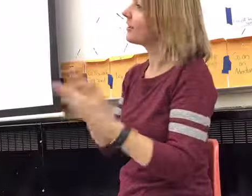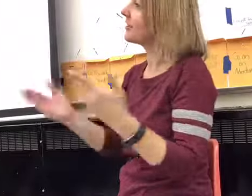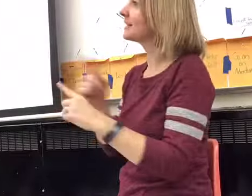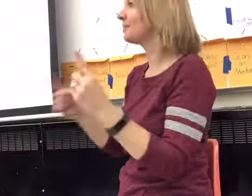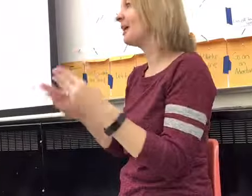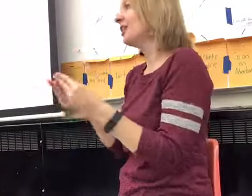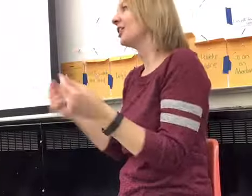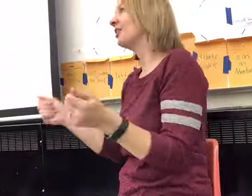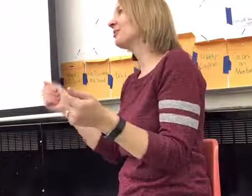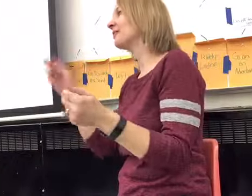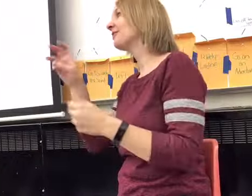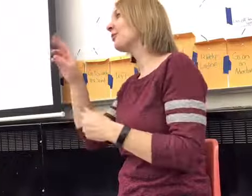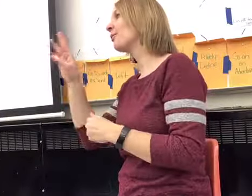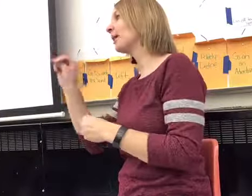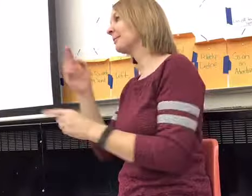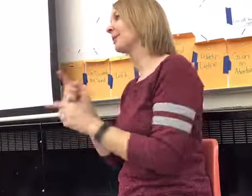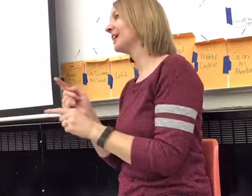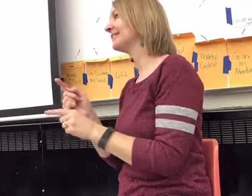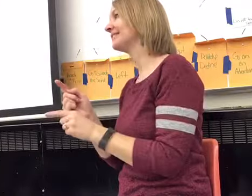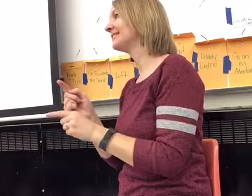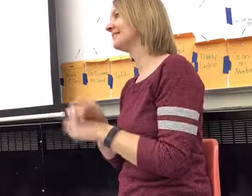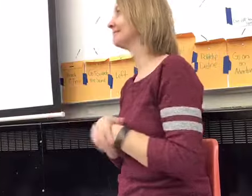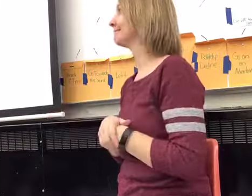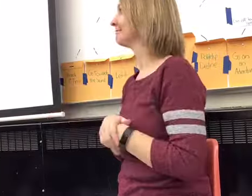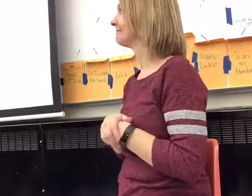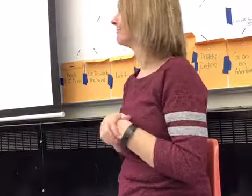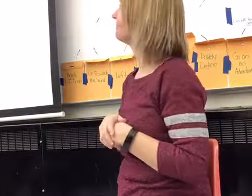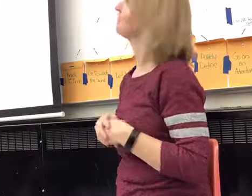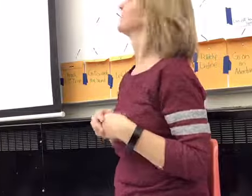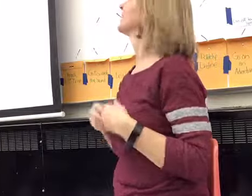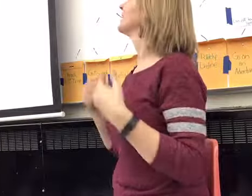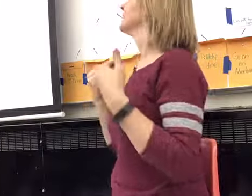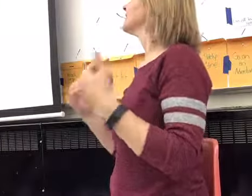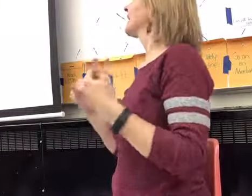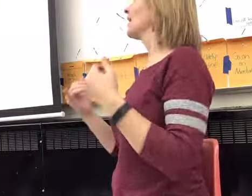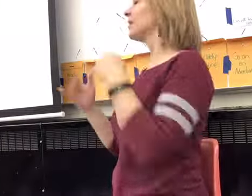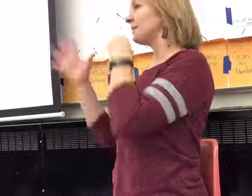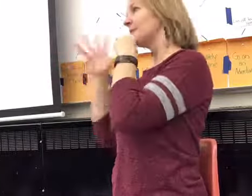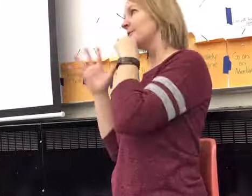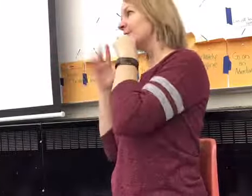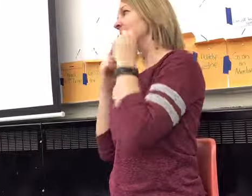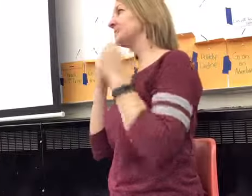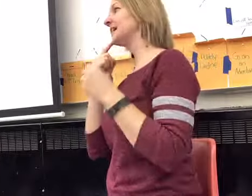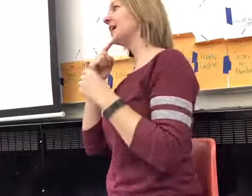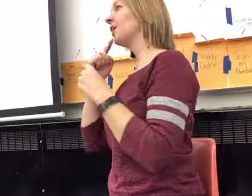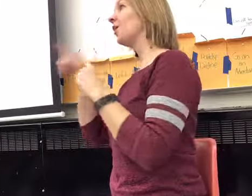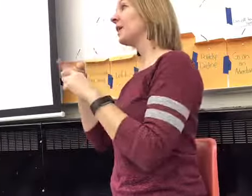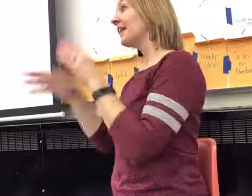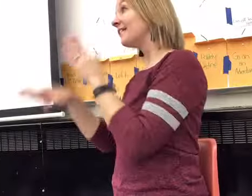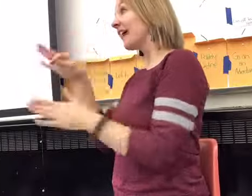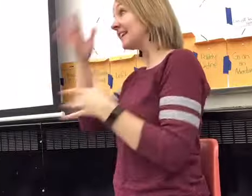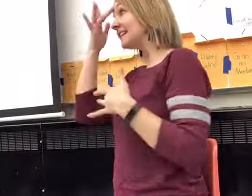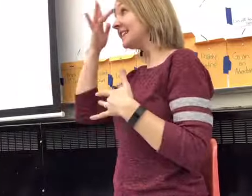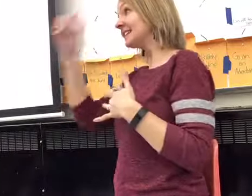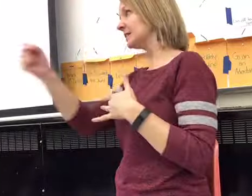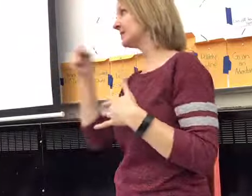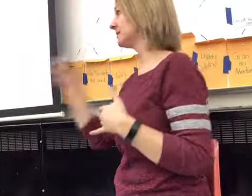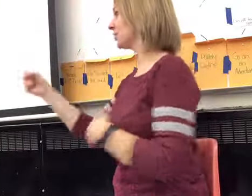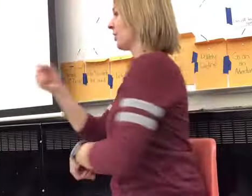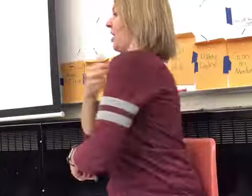a good thing, right? Now, they always used to say, by the way, that whenever they would find these diseases, they would put you into the hospital. And sometimes as a